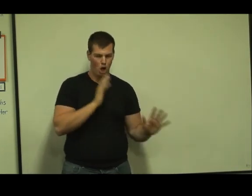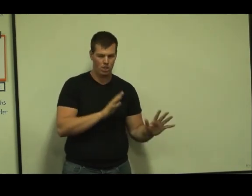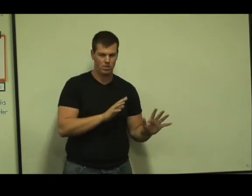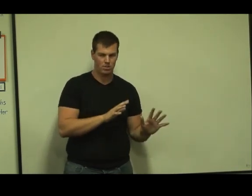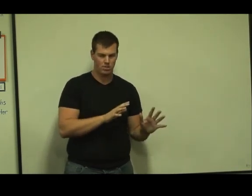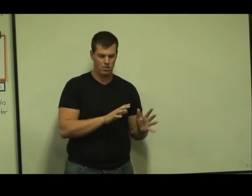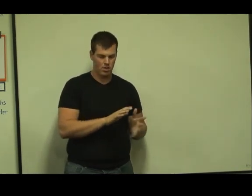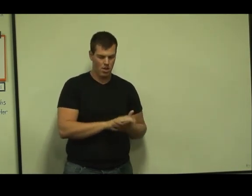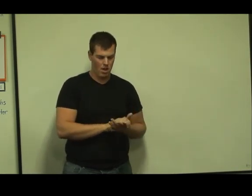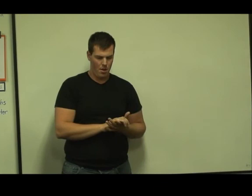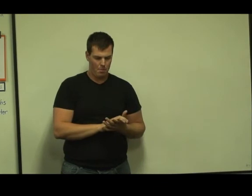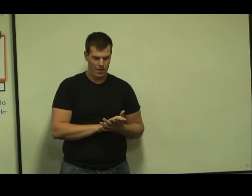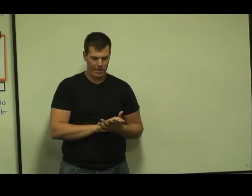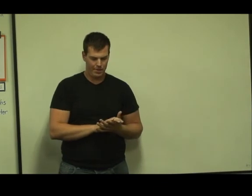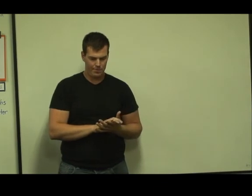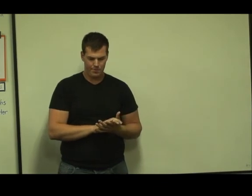talk. But